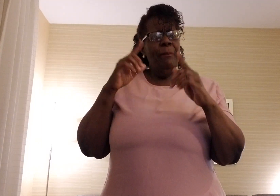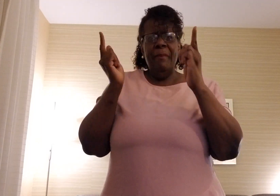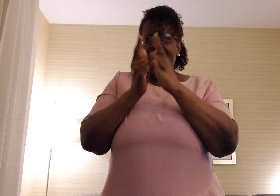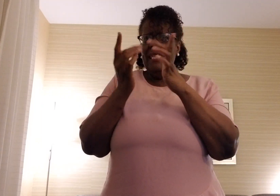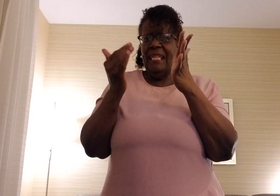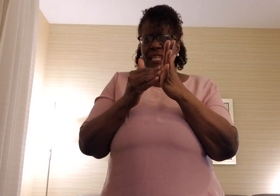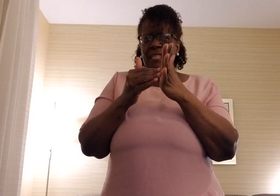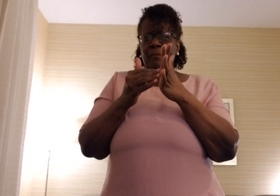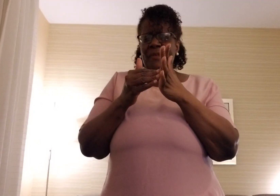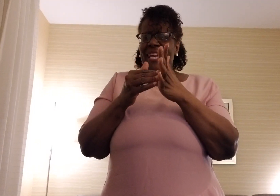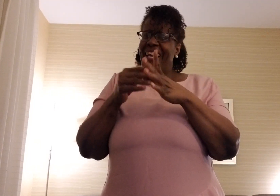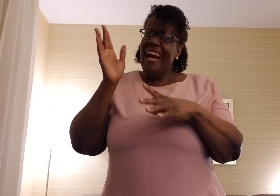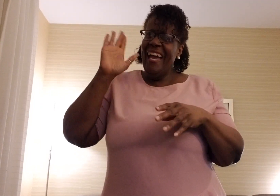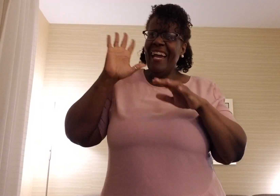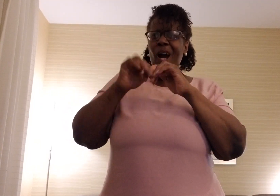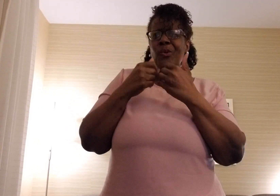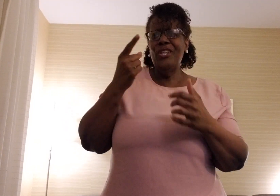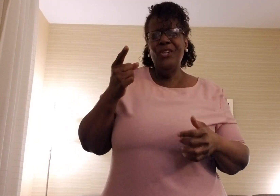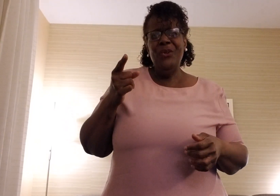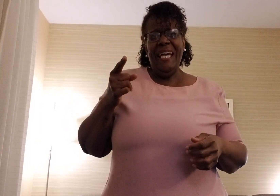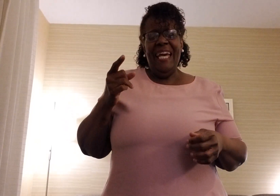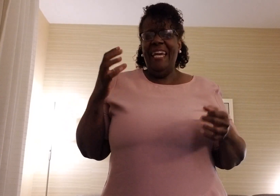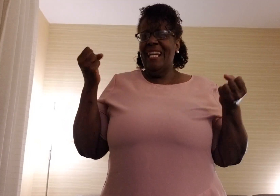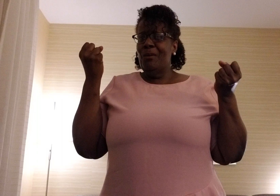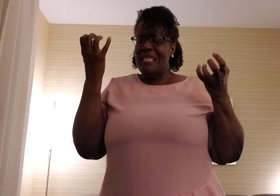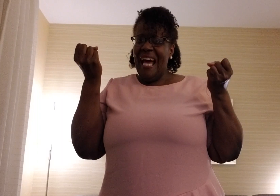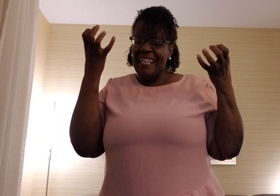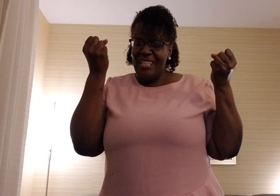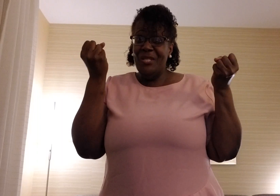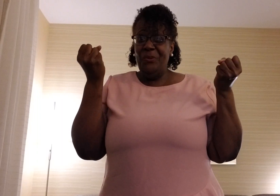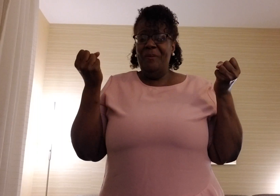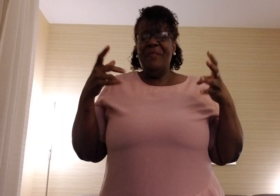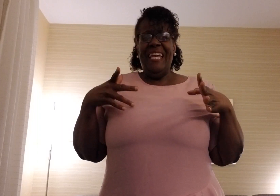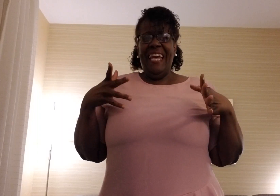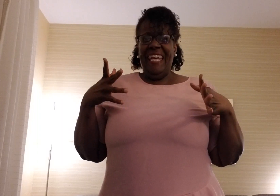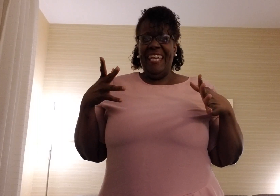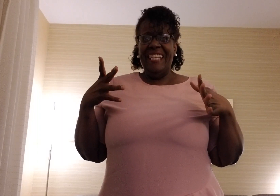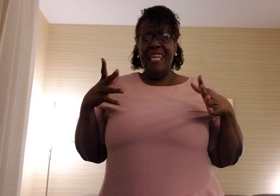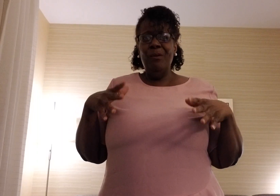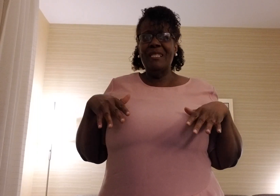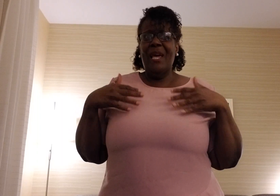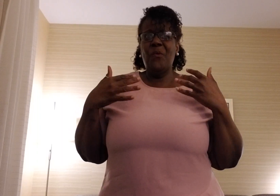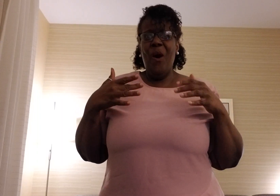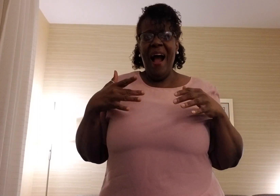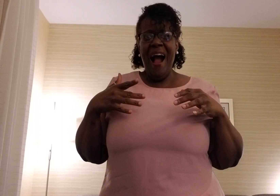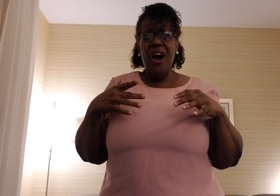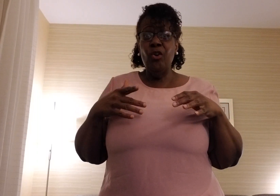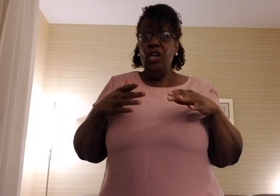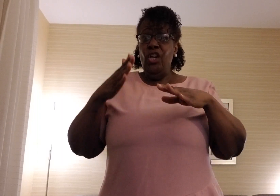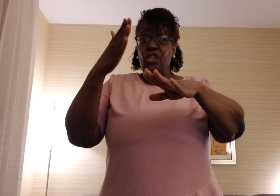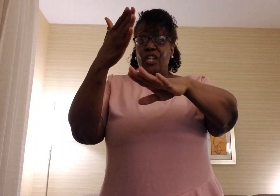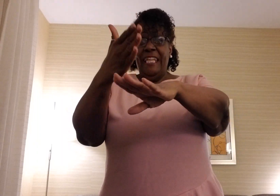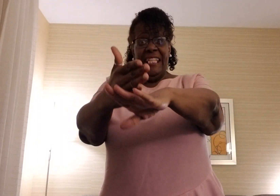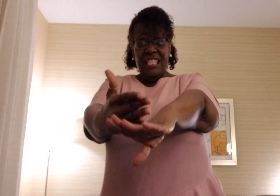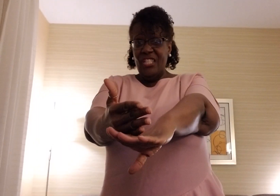met again. Hey, how are you? And I was signing to him, and he was like, wow. He didn't just say